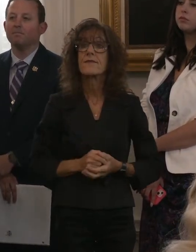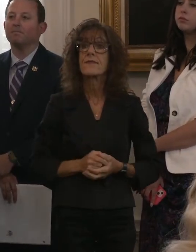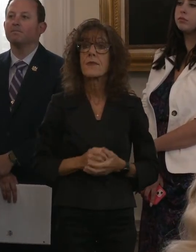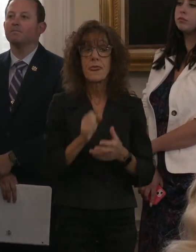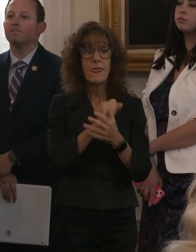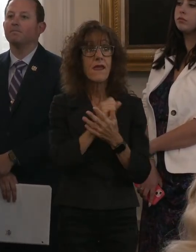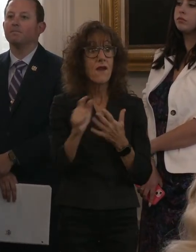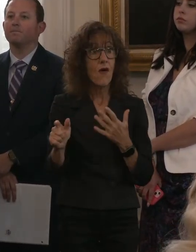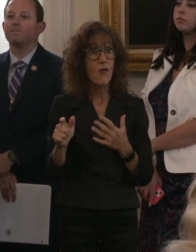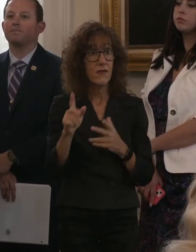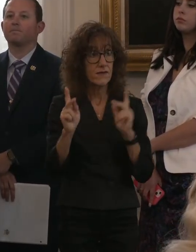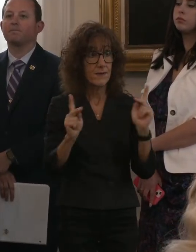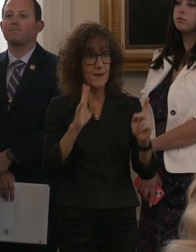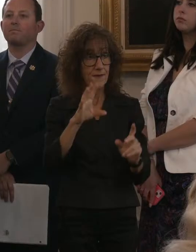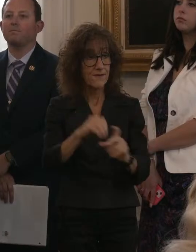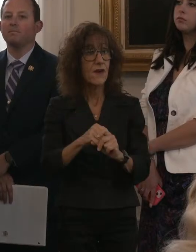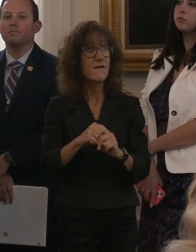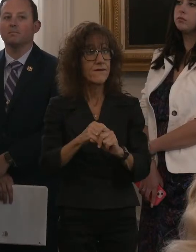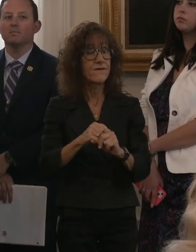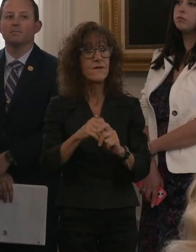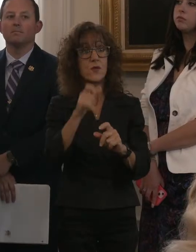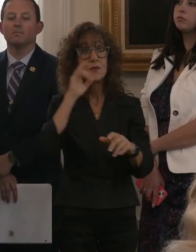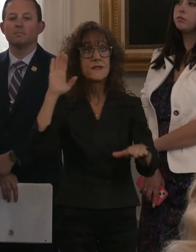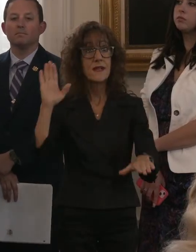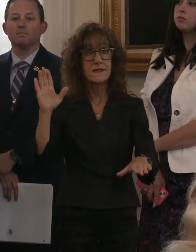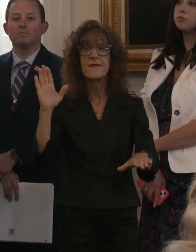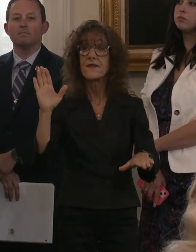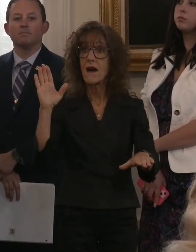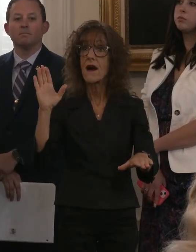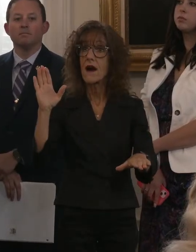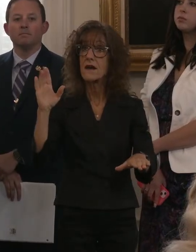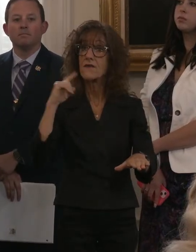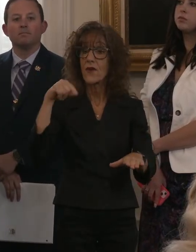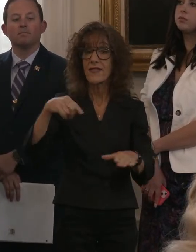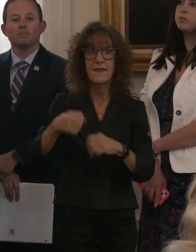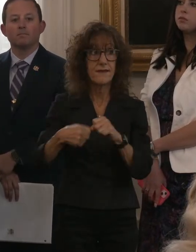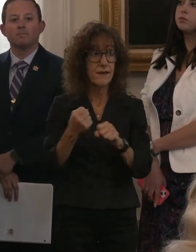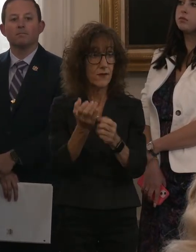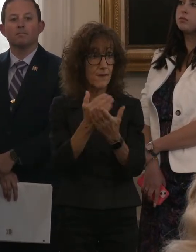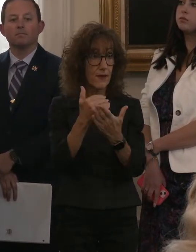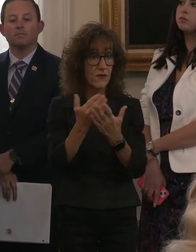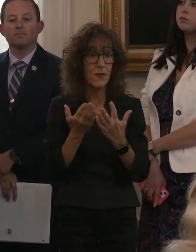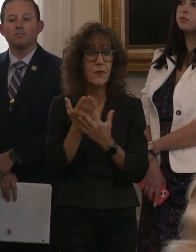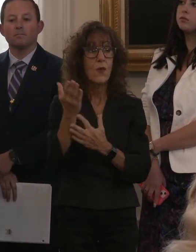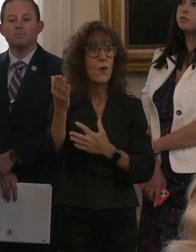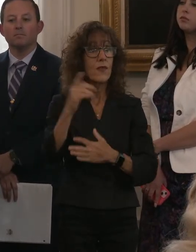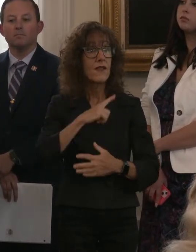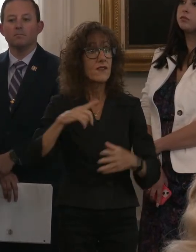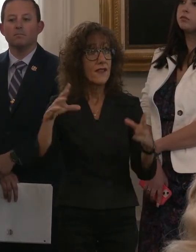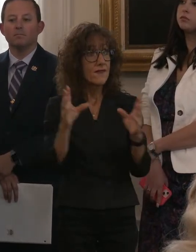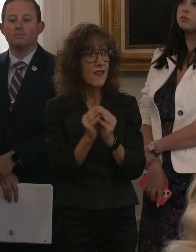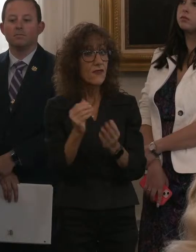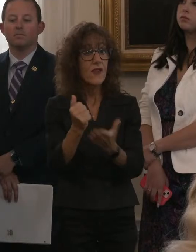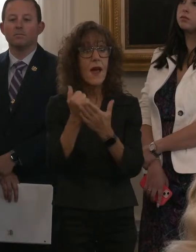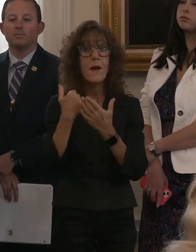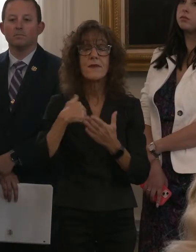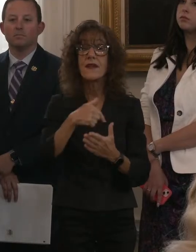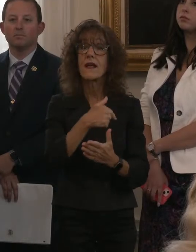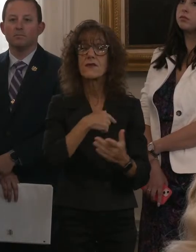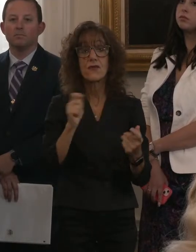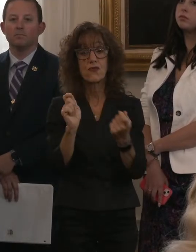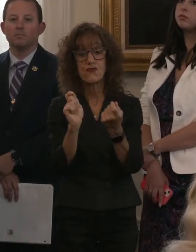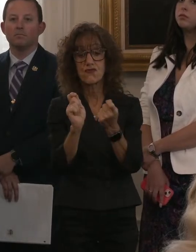all of the stakeholders who testified on behalf of this year's budget through the legislative session and who helped us to